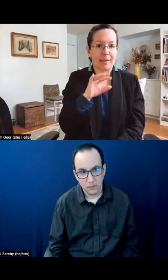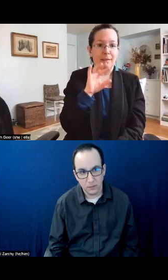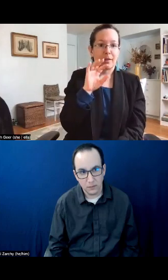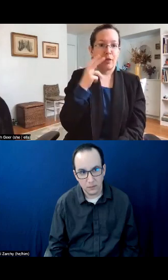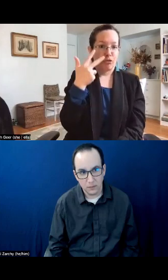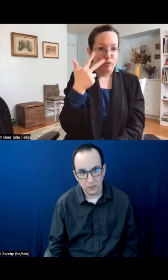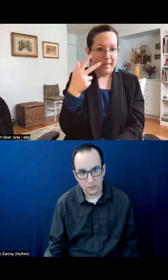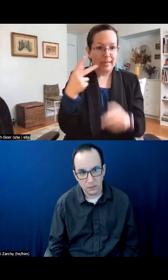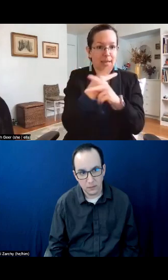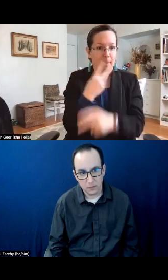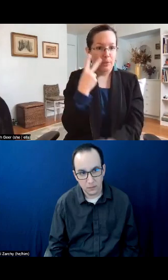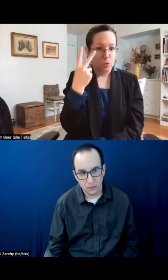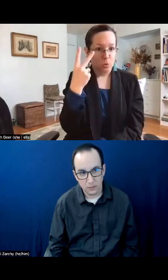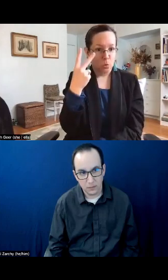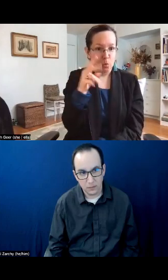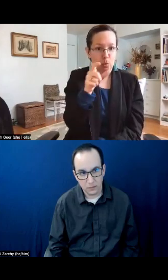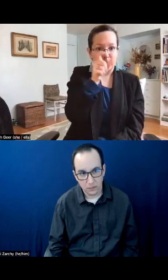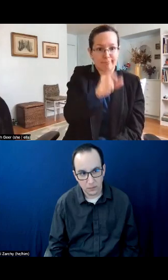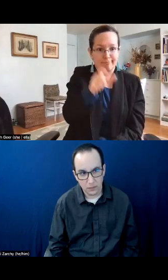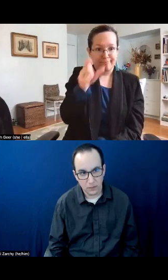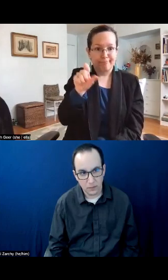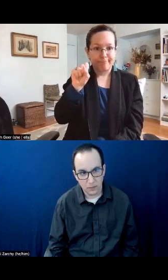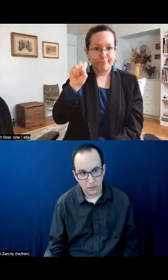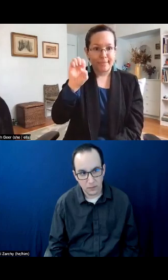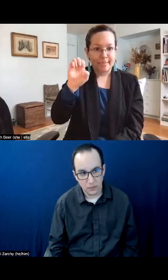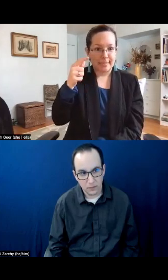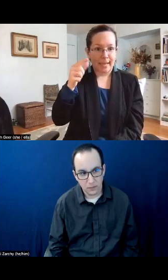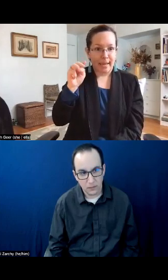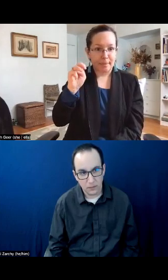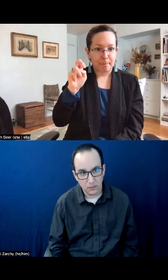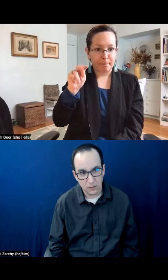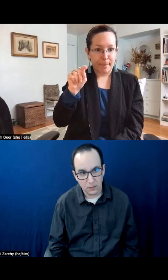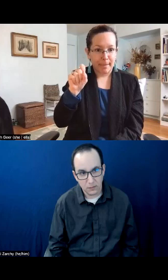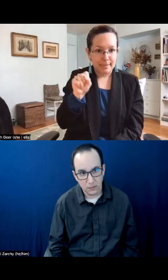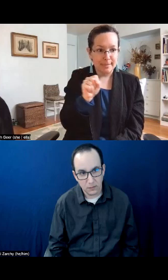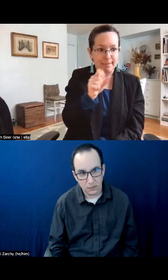here, however, you will notice that instead of having 3 times 2